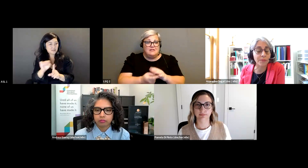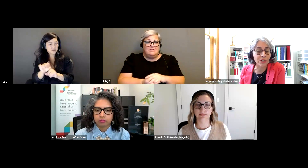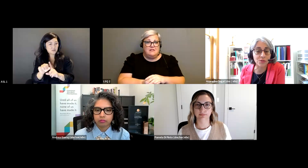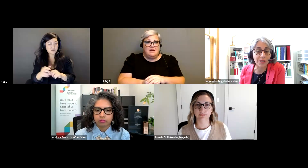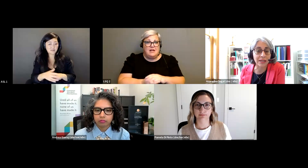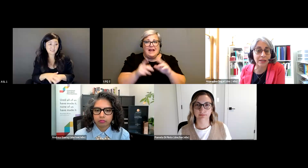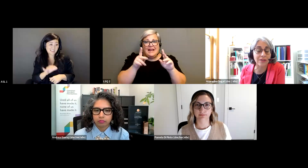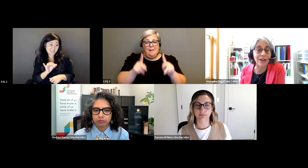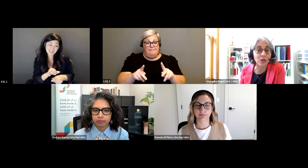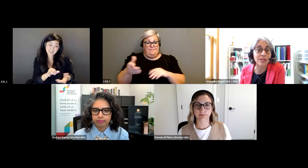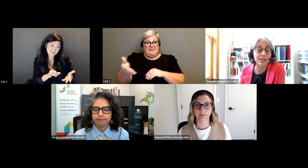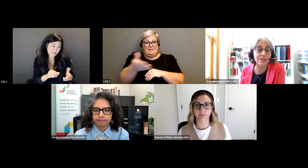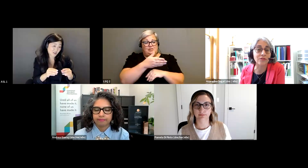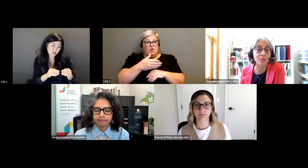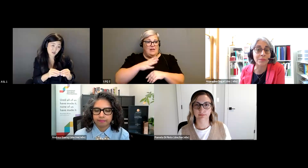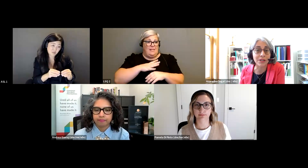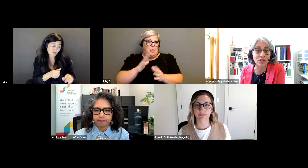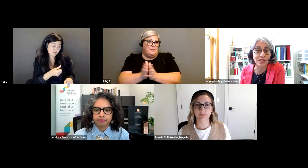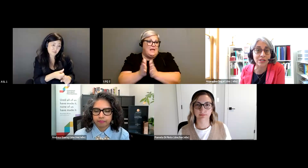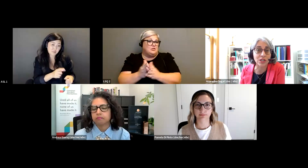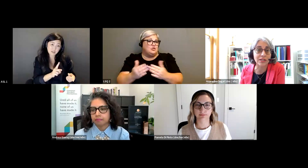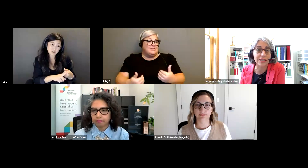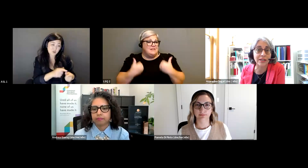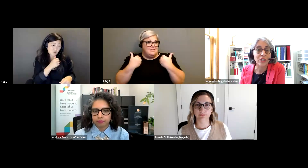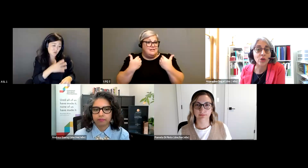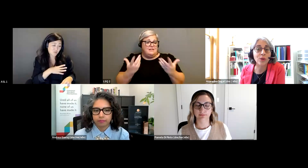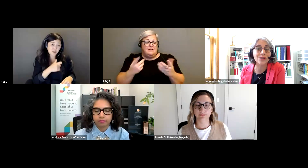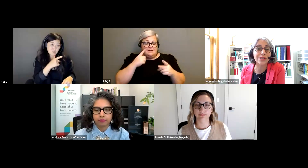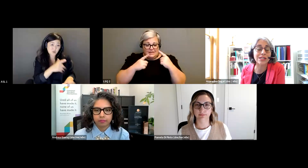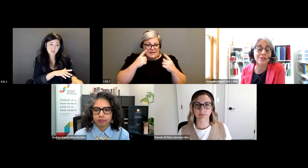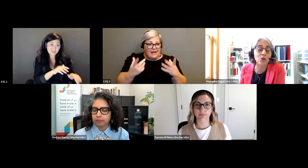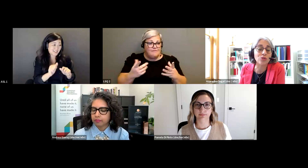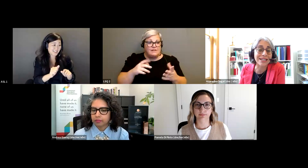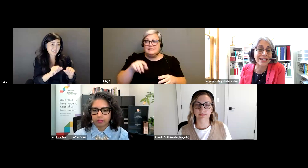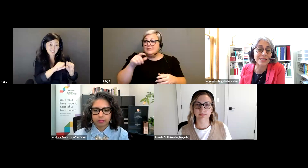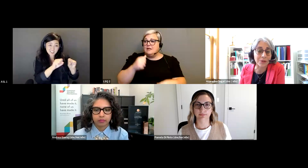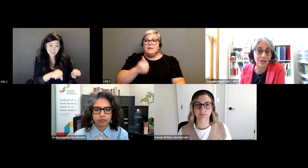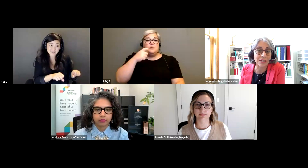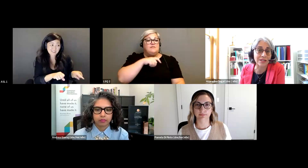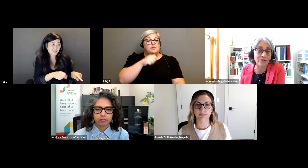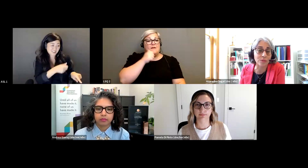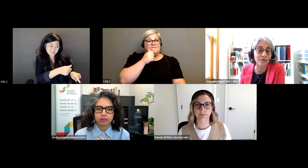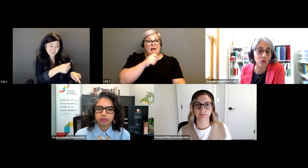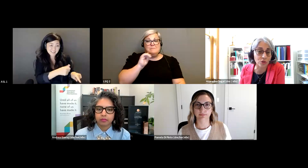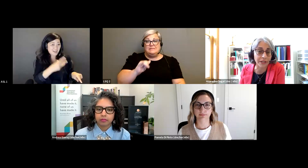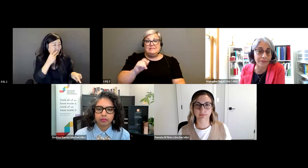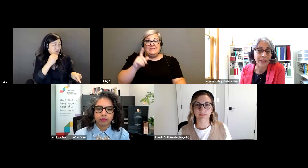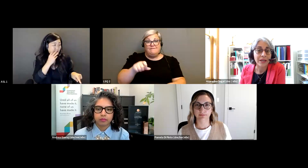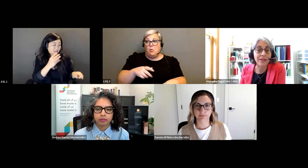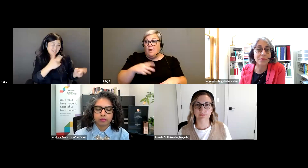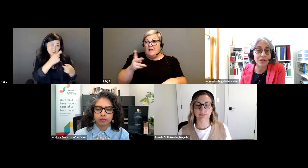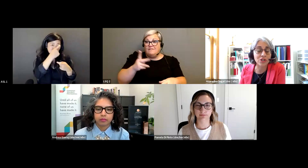say, a woman who's being evacuated from an emergency shelter who has already experienced a form of